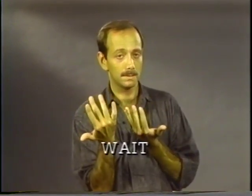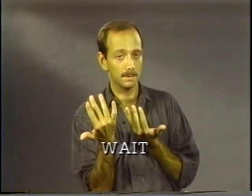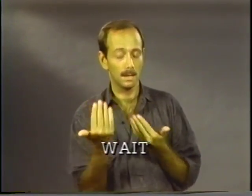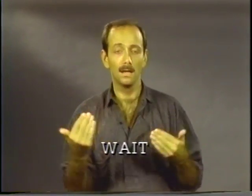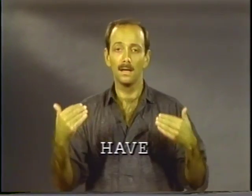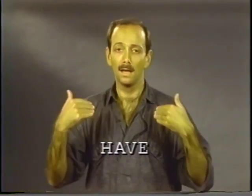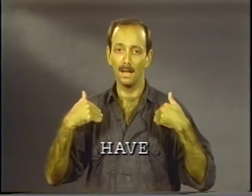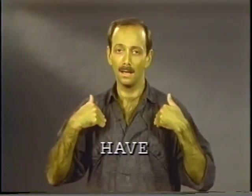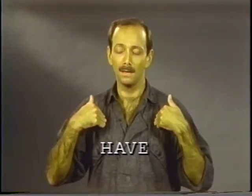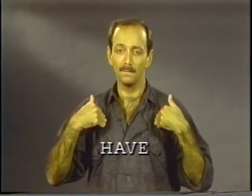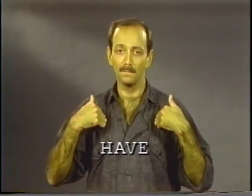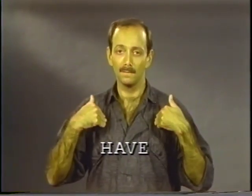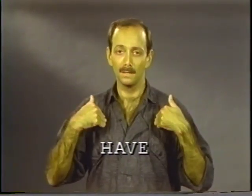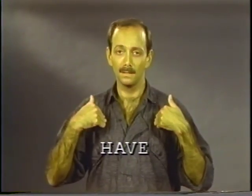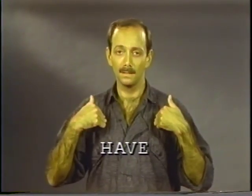have, do.